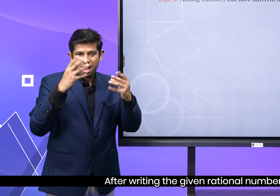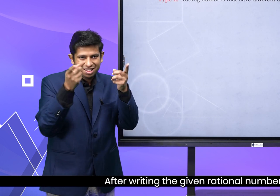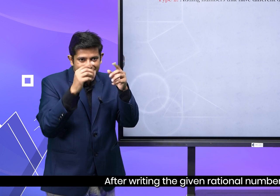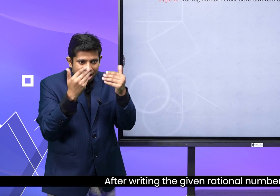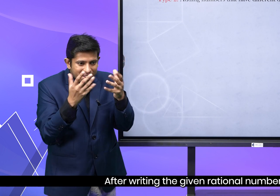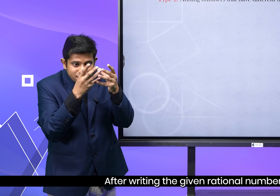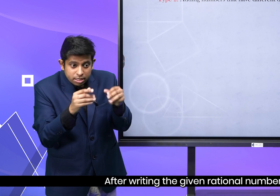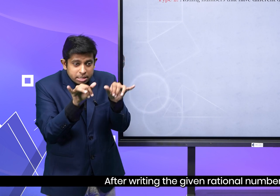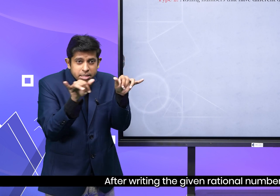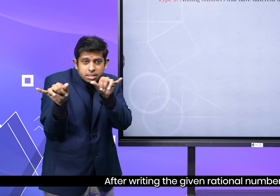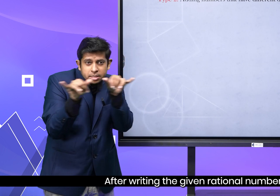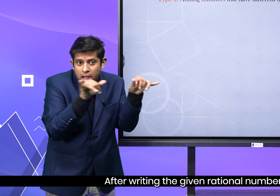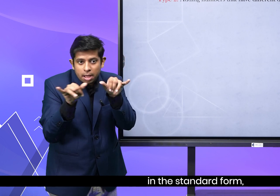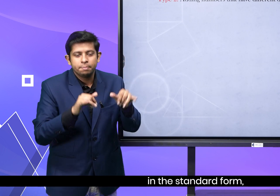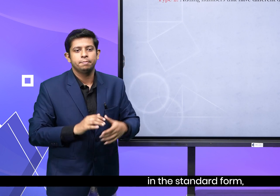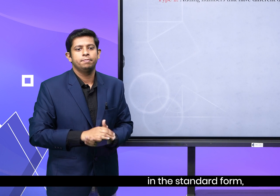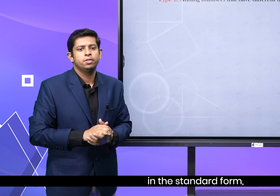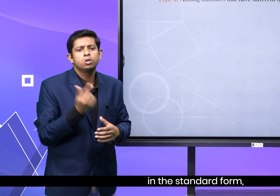After writing the given rational numbers in the standard form,